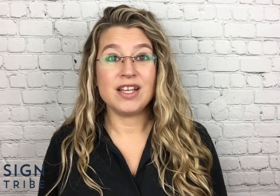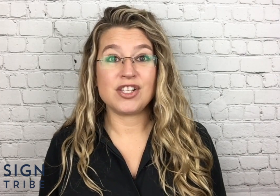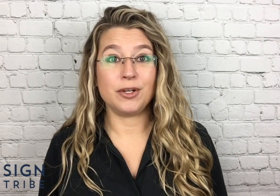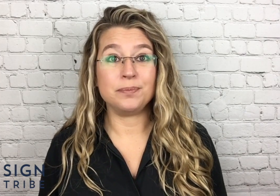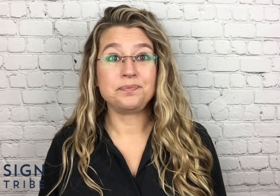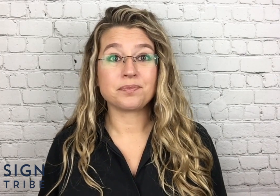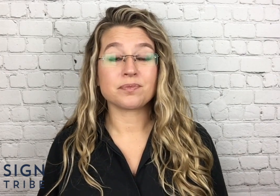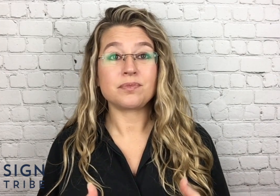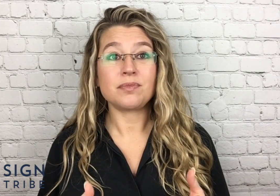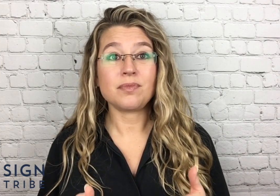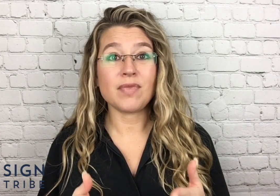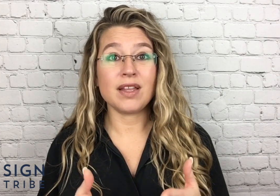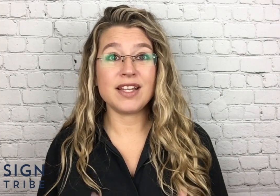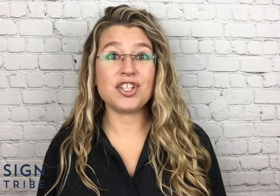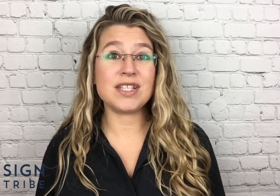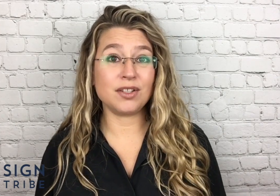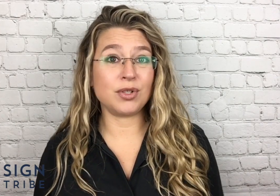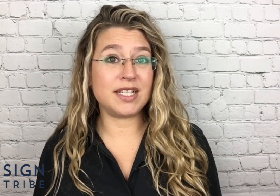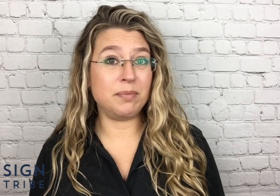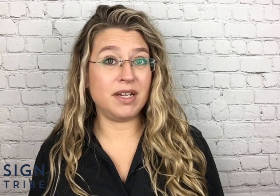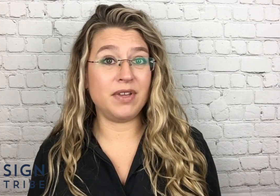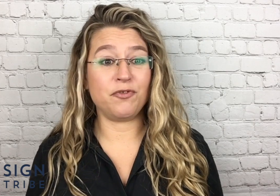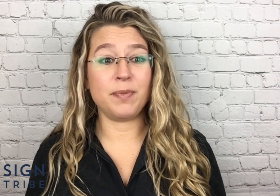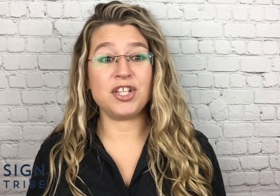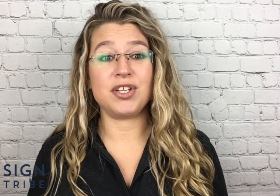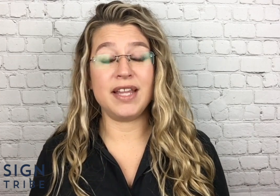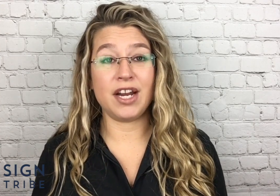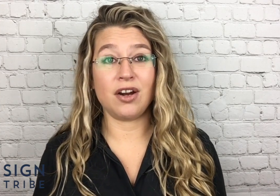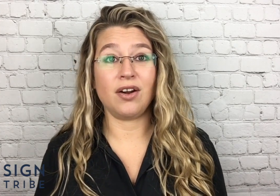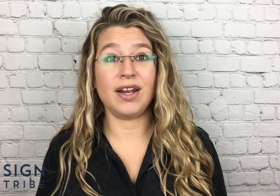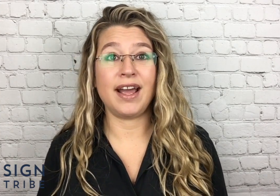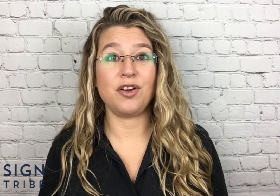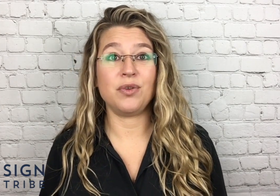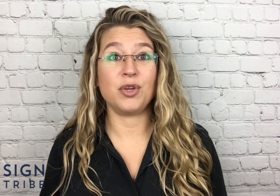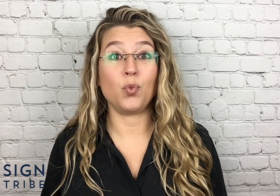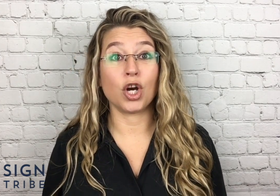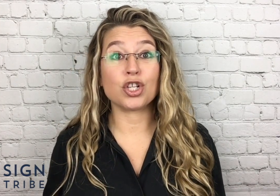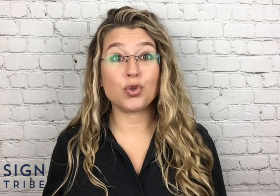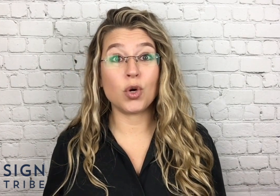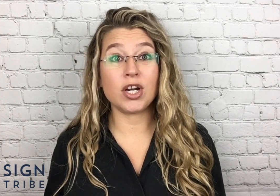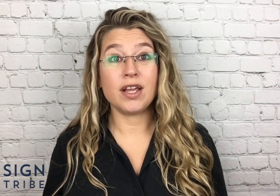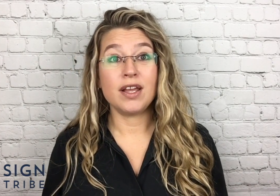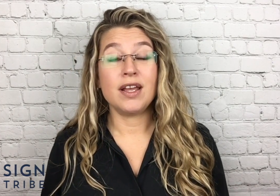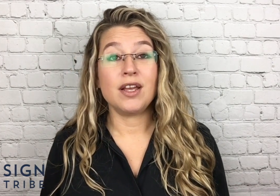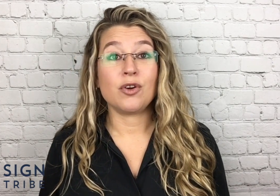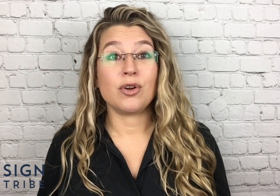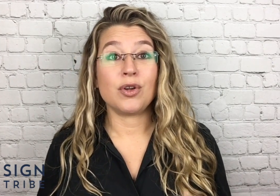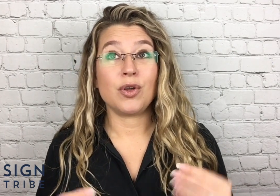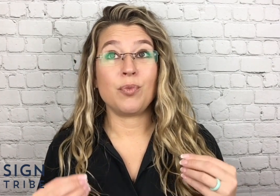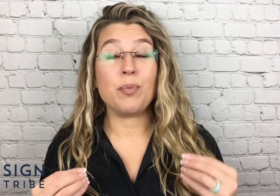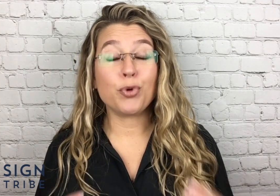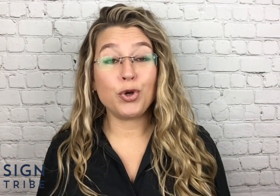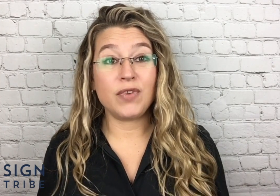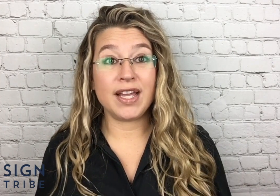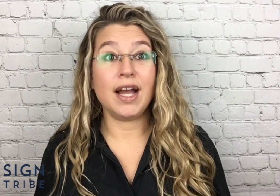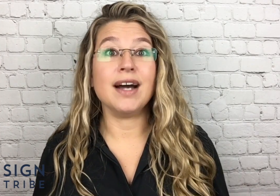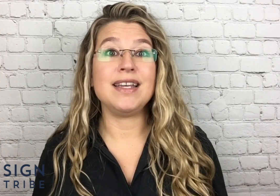So that's just a little tidbit of information there on how you can work toward improving